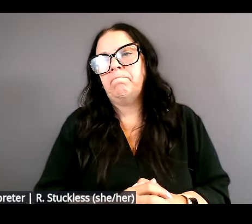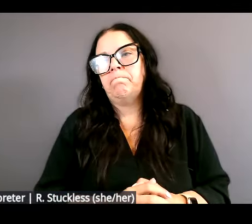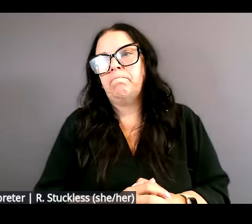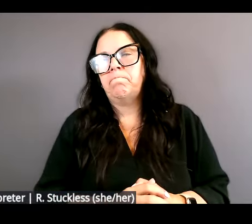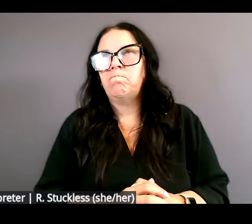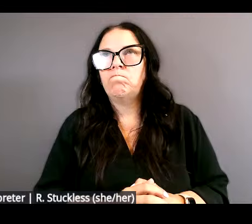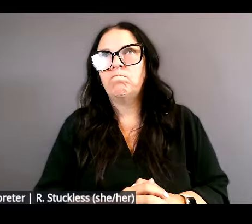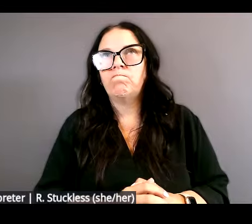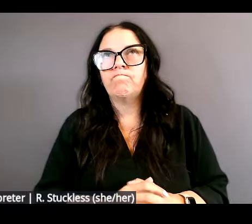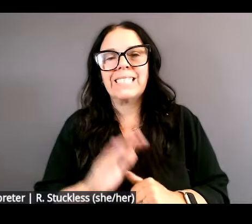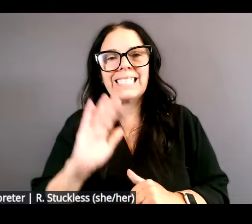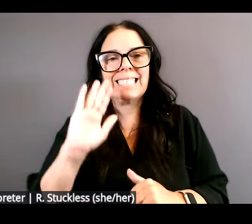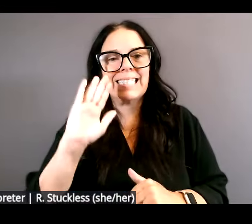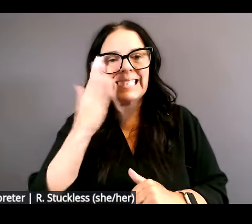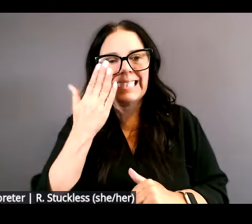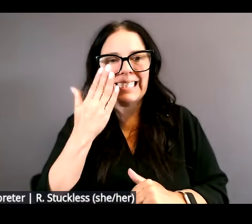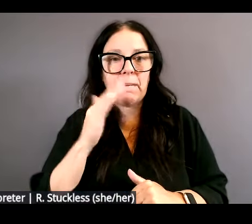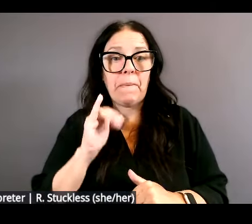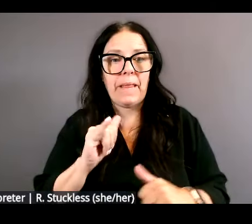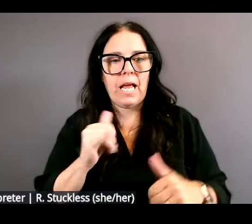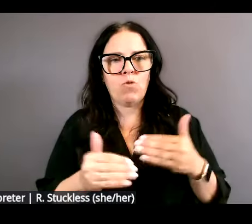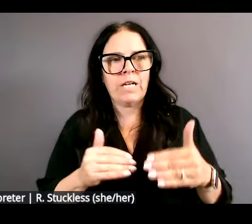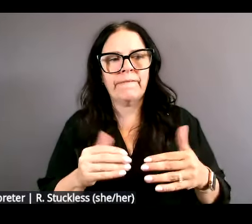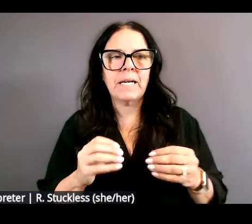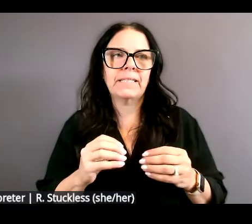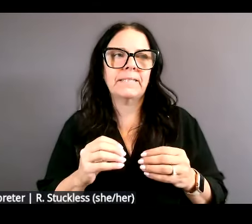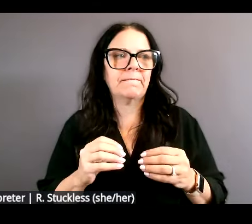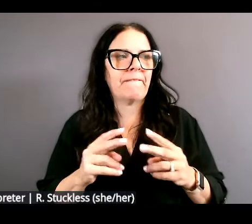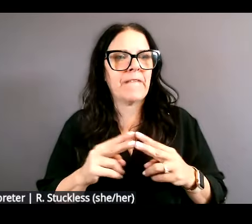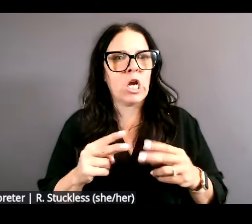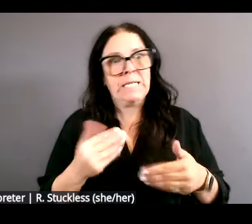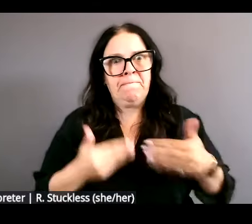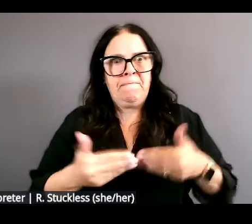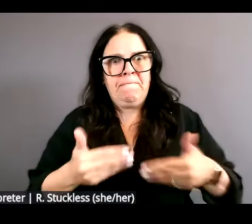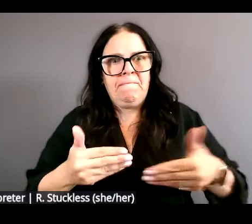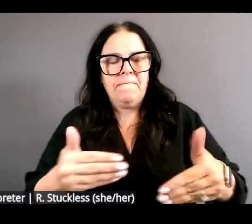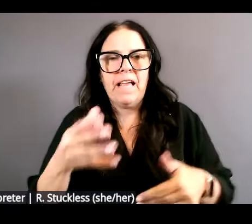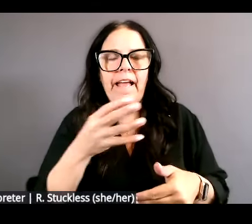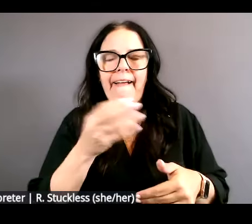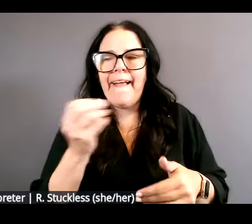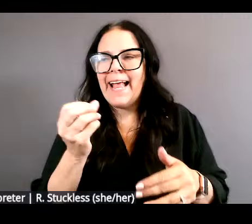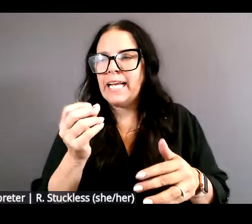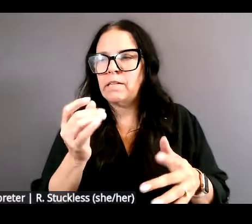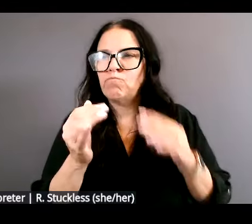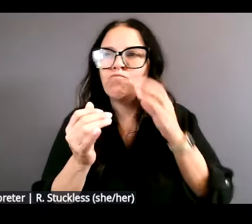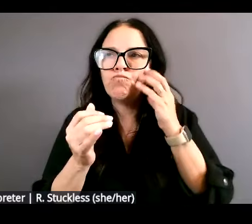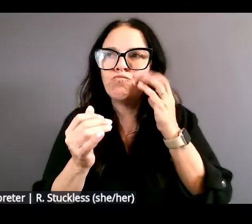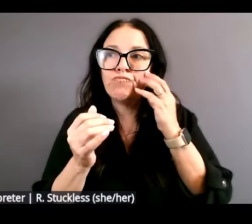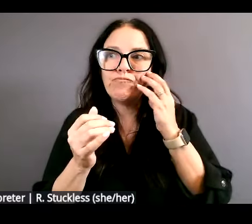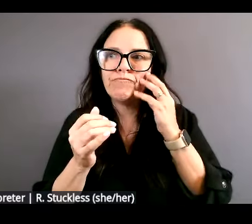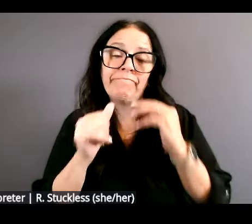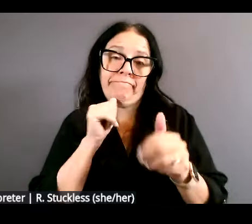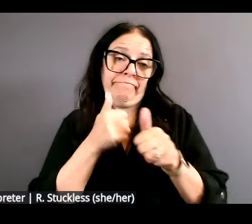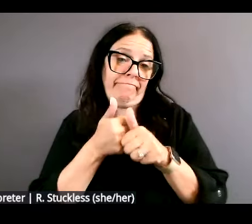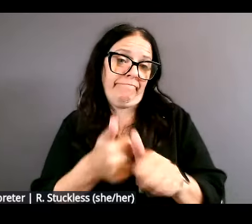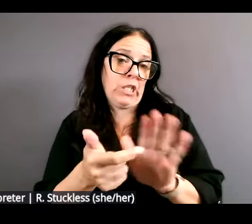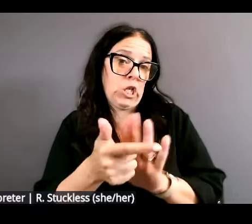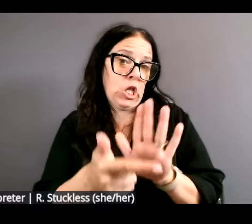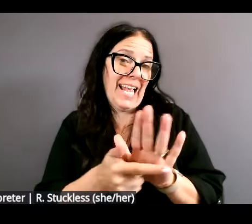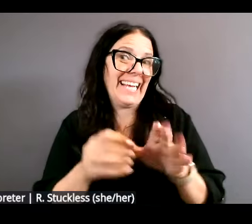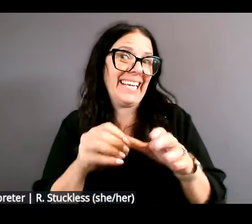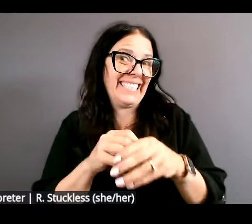pretty hasty and I would say unlawful manner in a number of